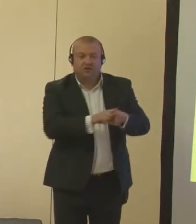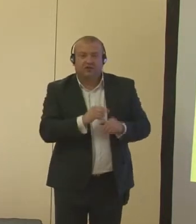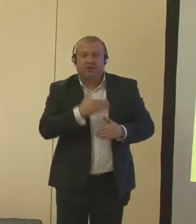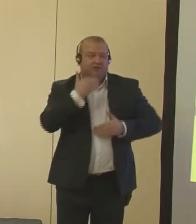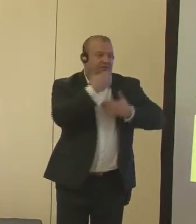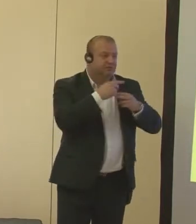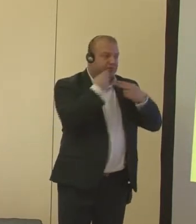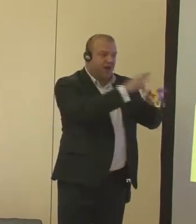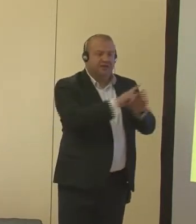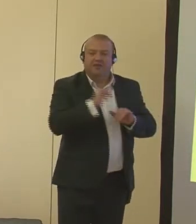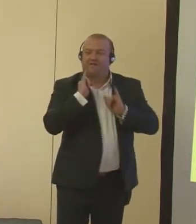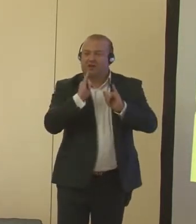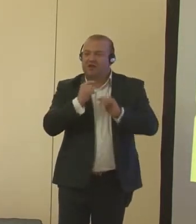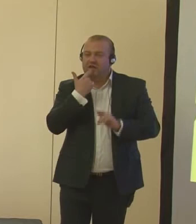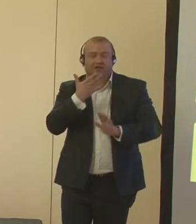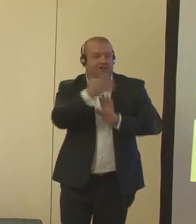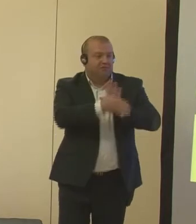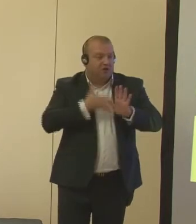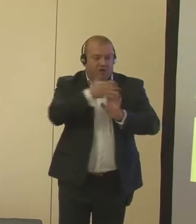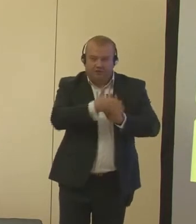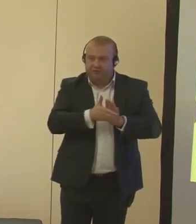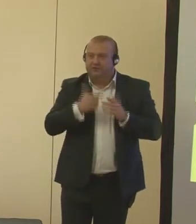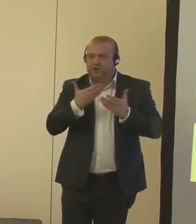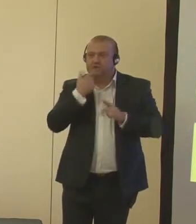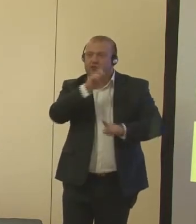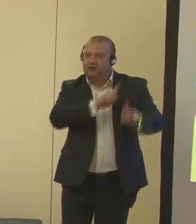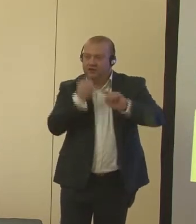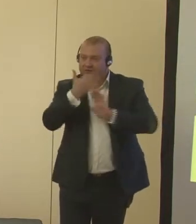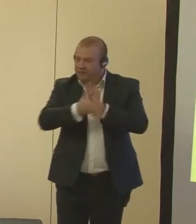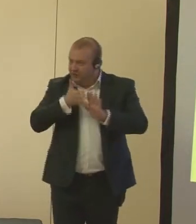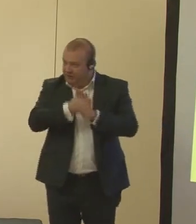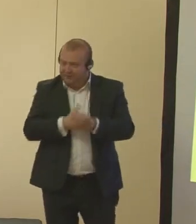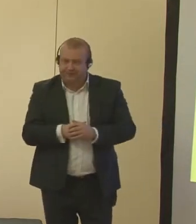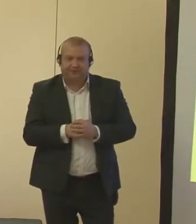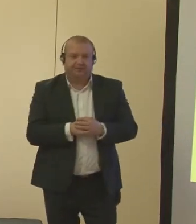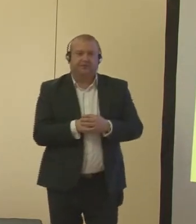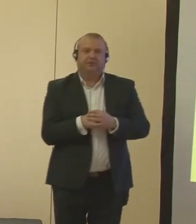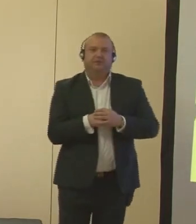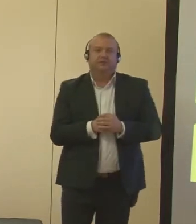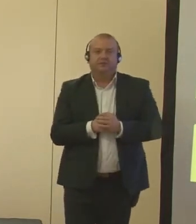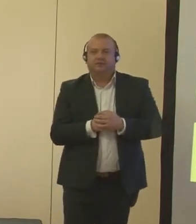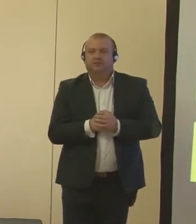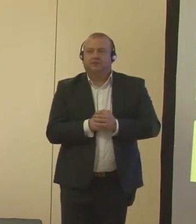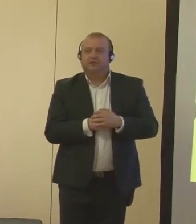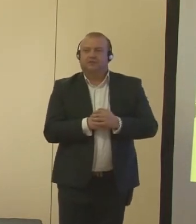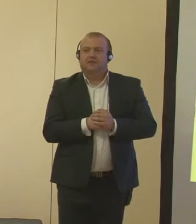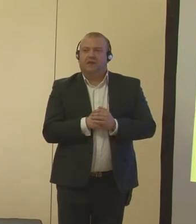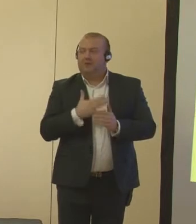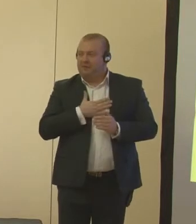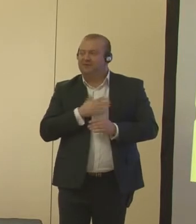me participate in this event. I'll try to repay you by speaking